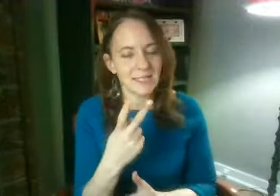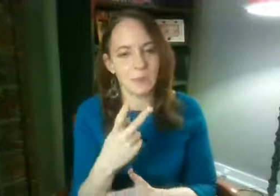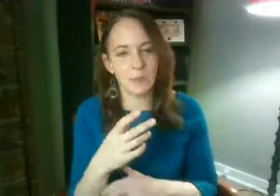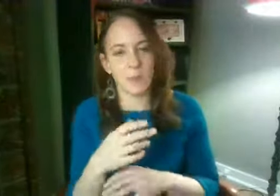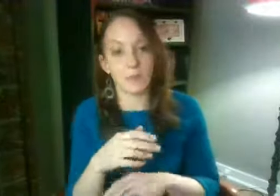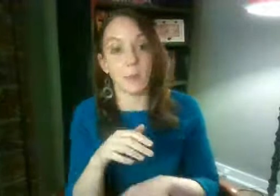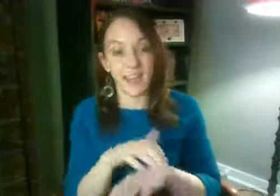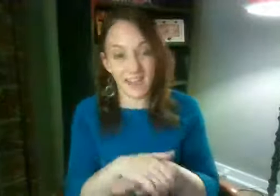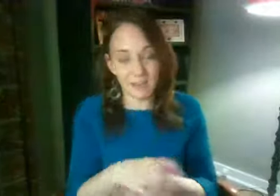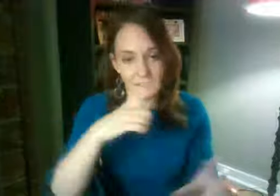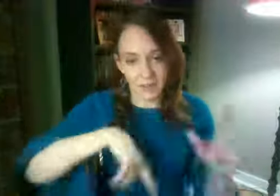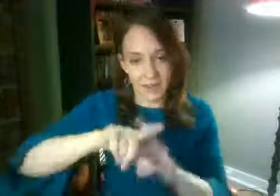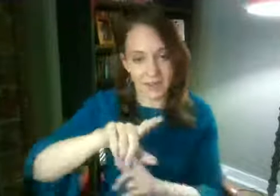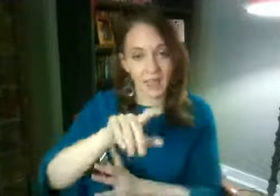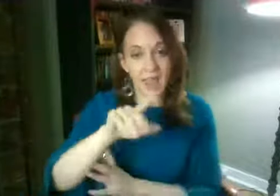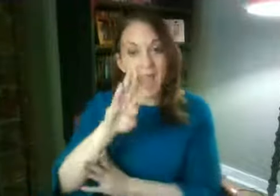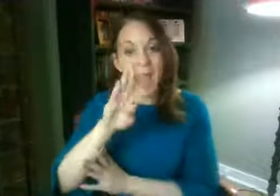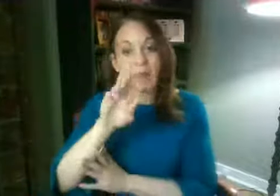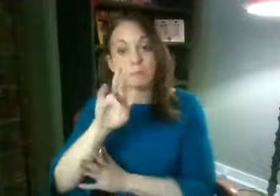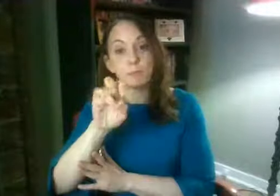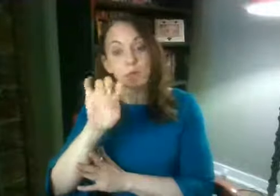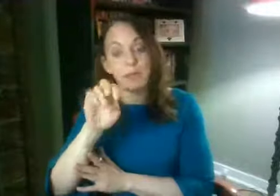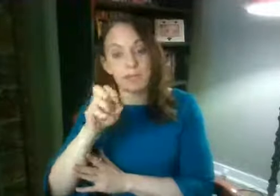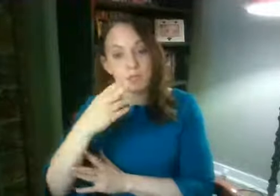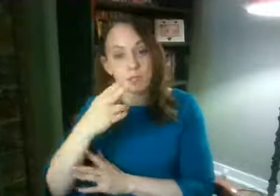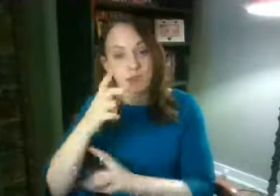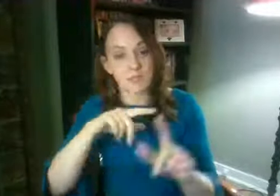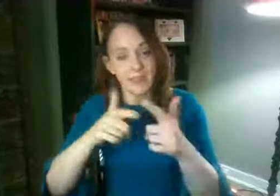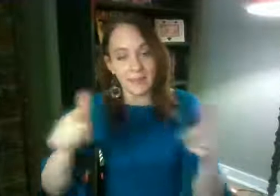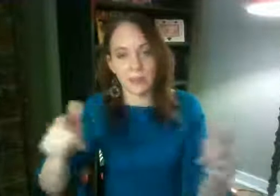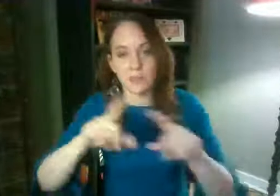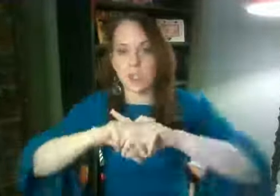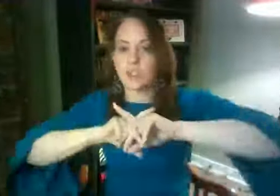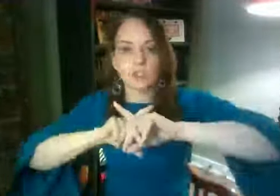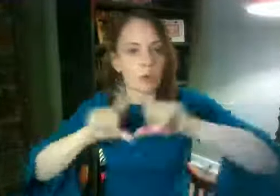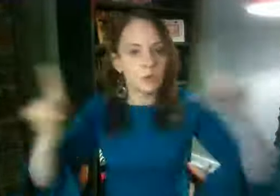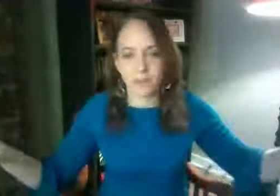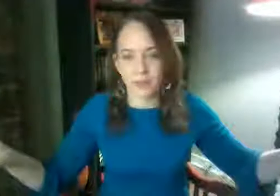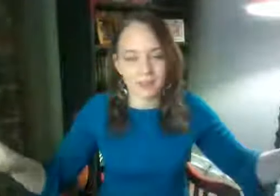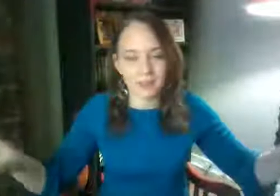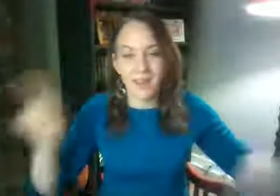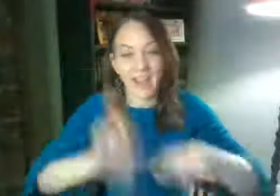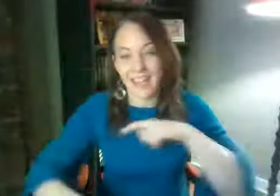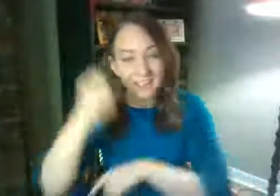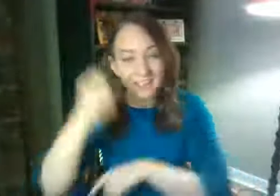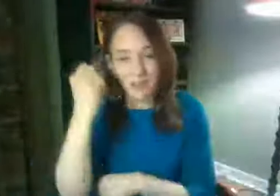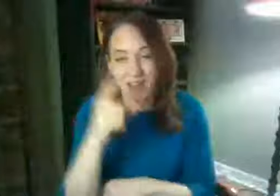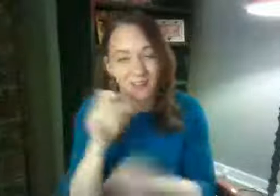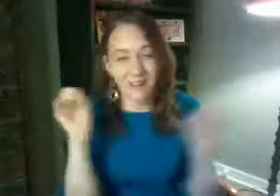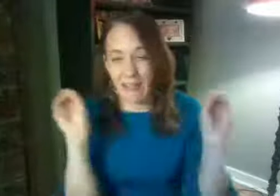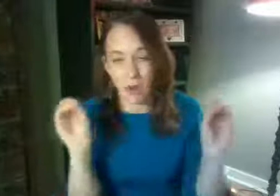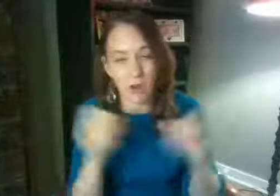see people from England signing, and British Sign Language is so different that I can't understand it at